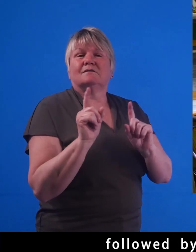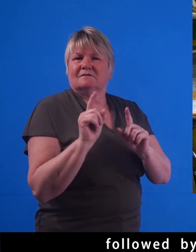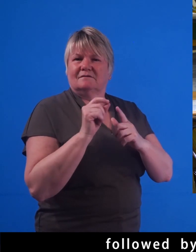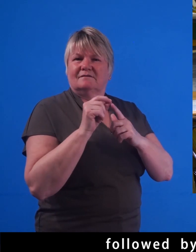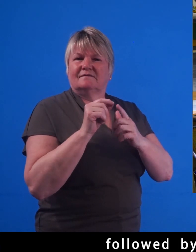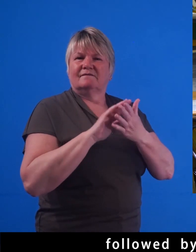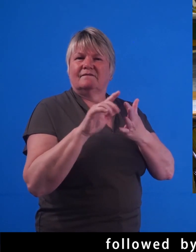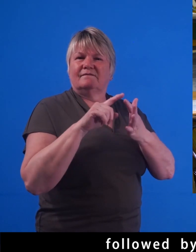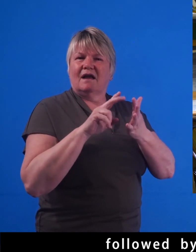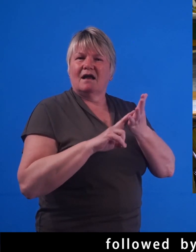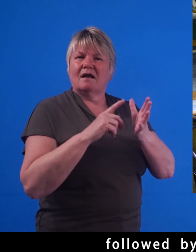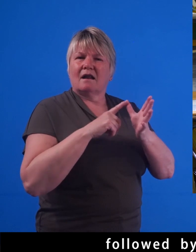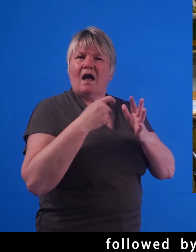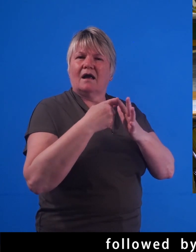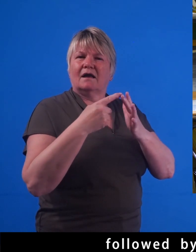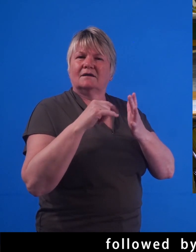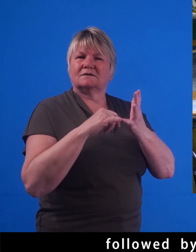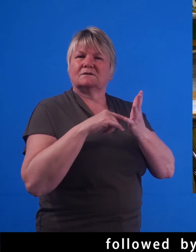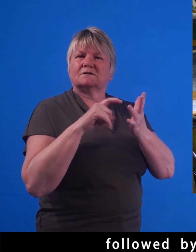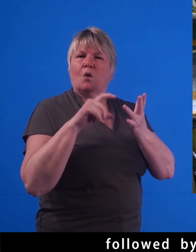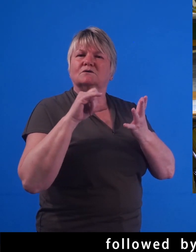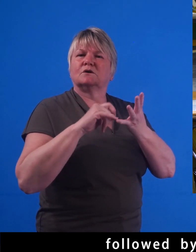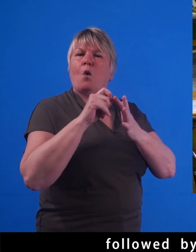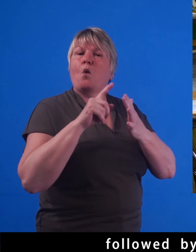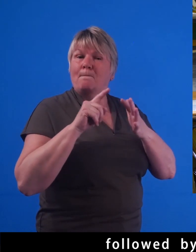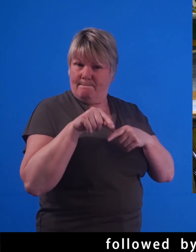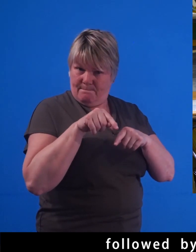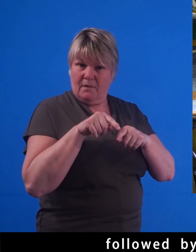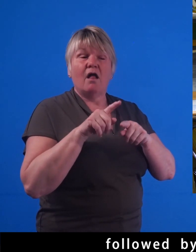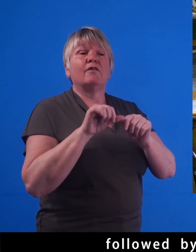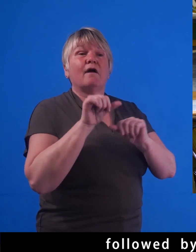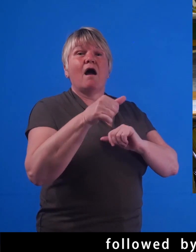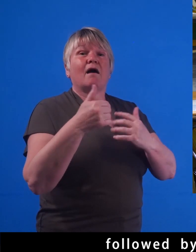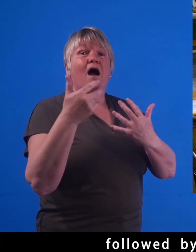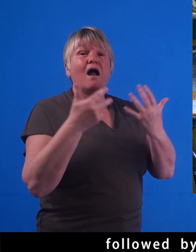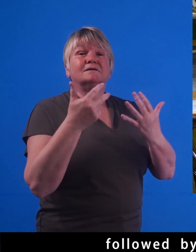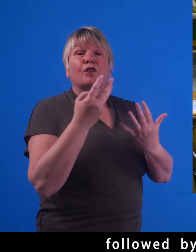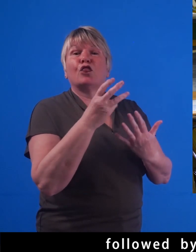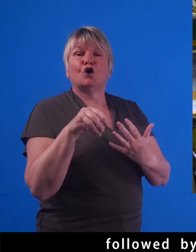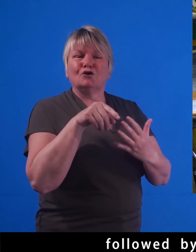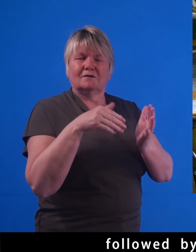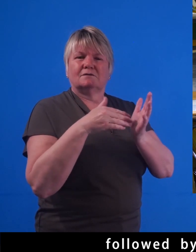the phenakistoscope and the zoetrope in the 1830s.